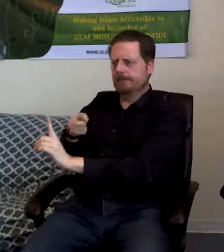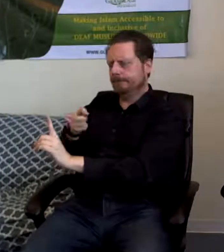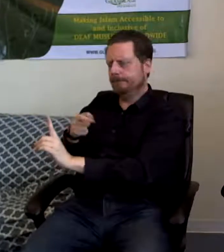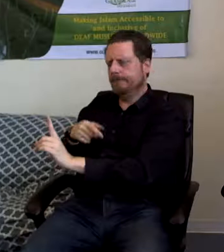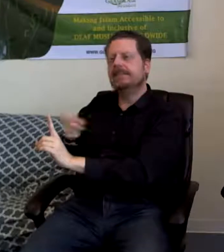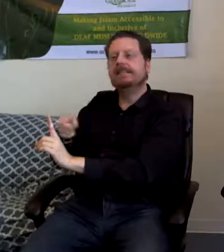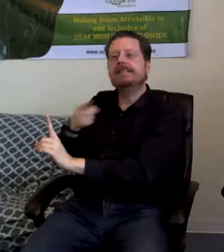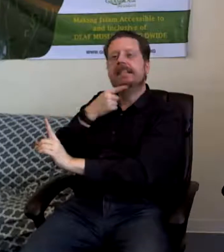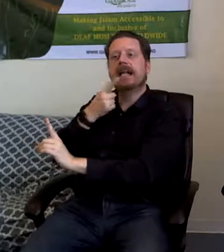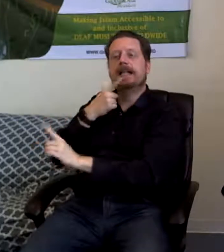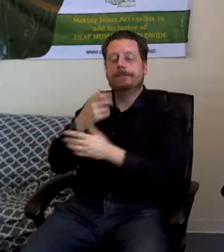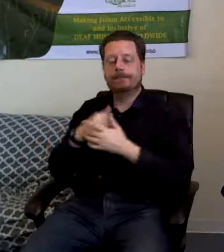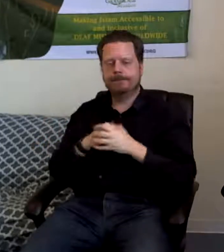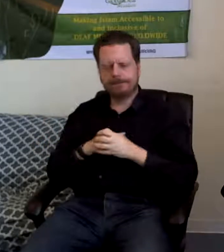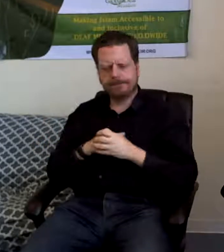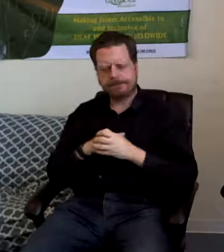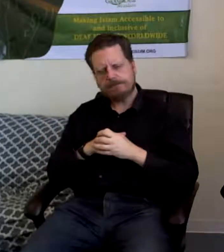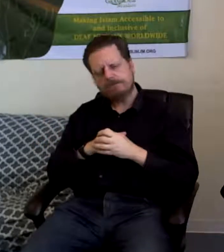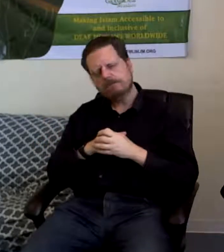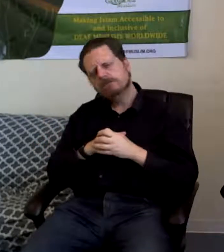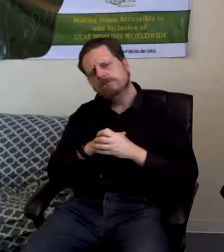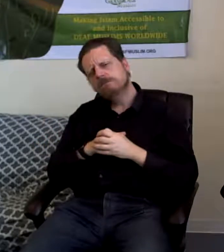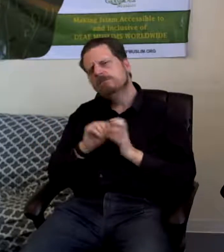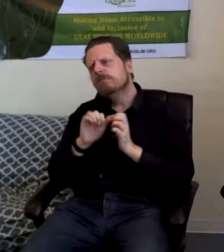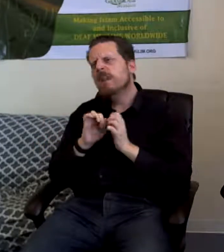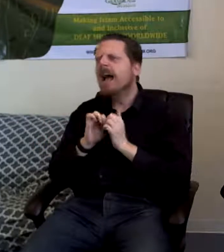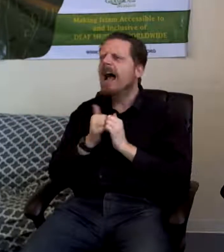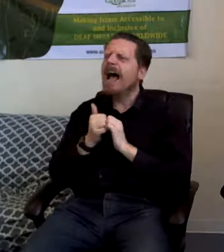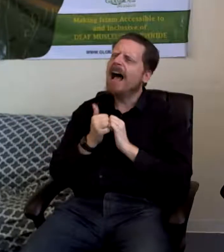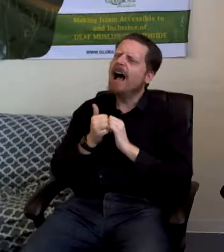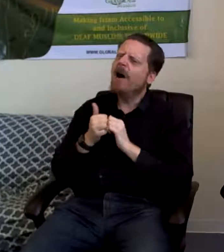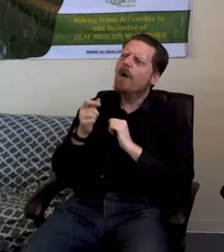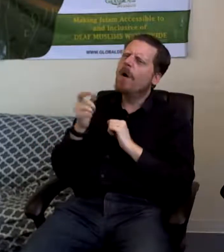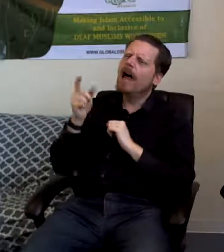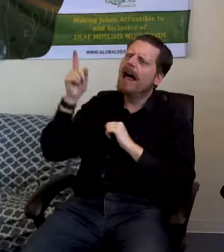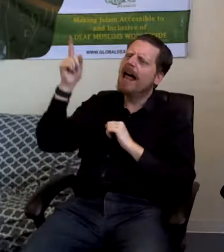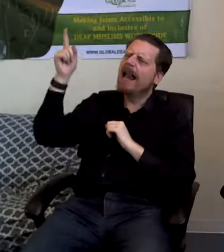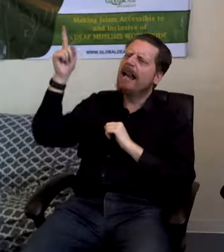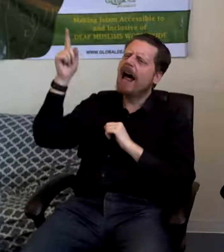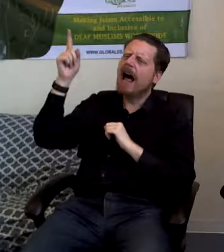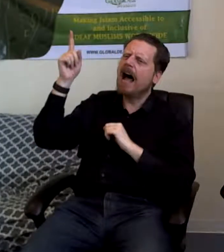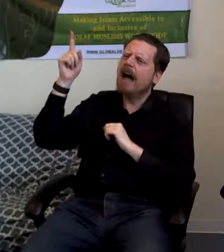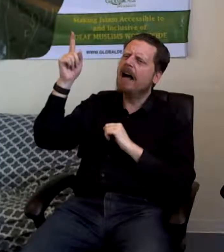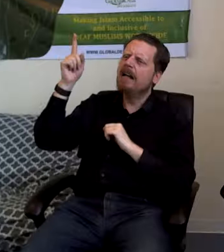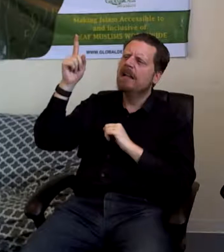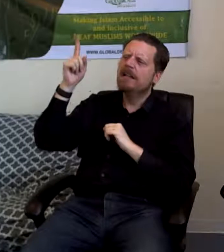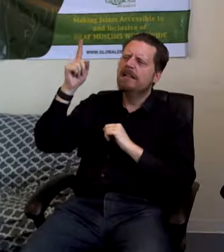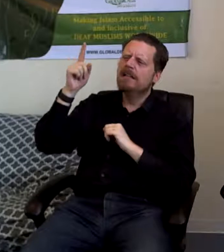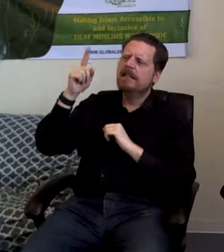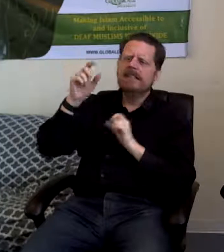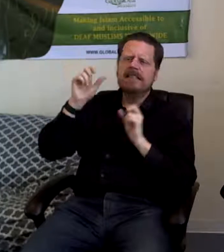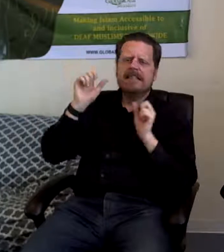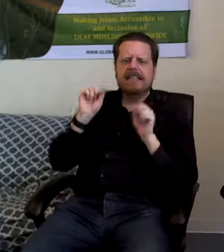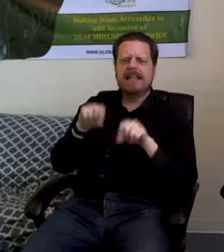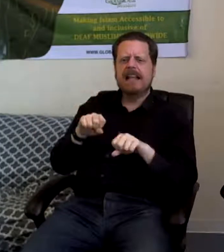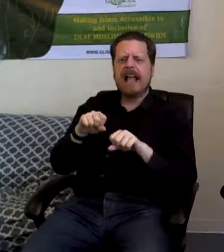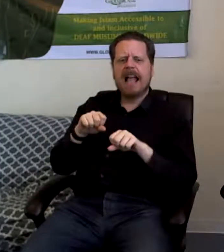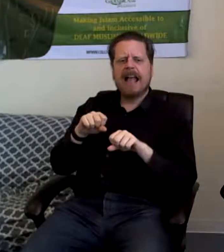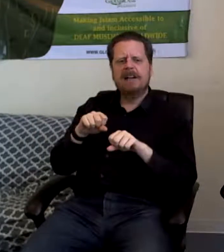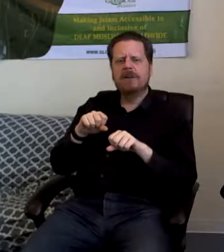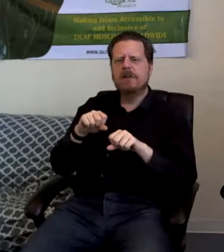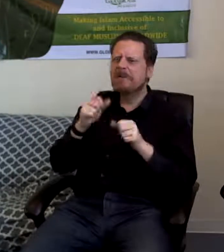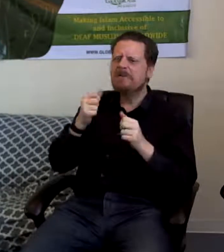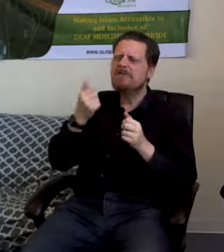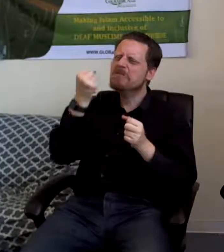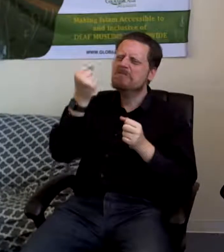and he said, how could Allah stand those billions upon billions of